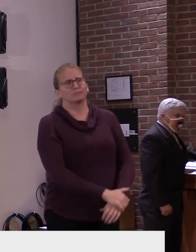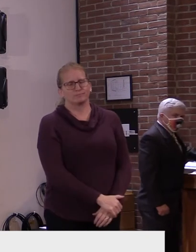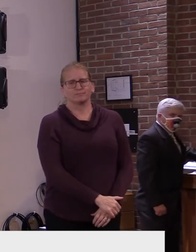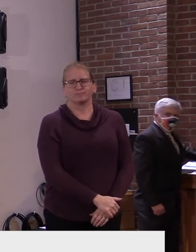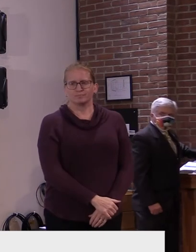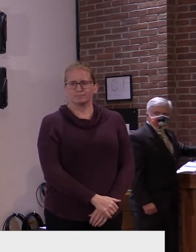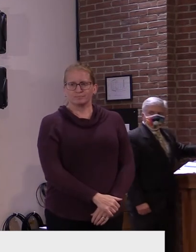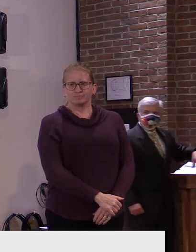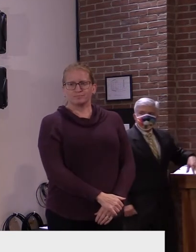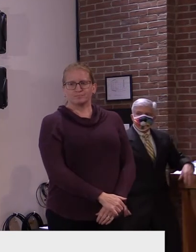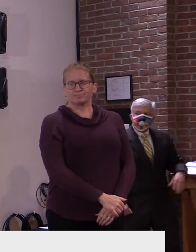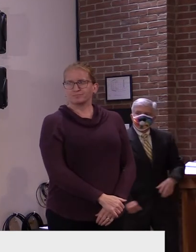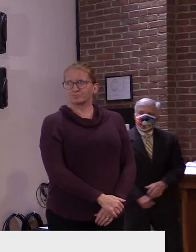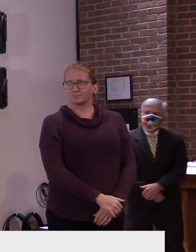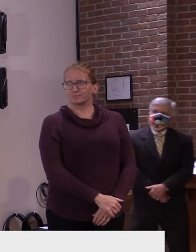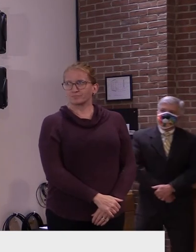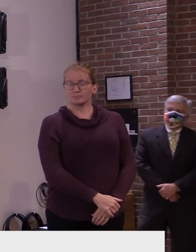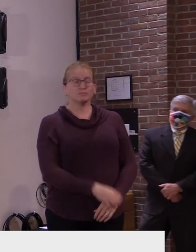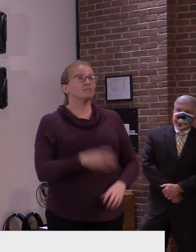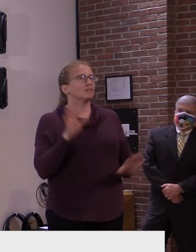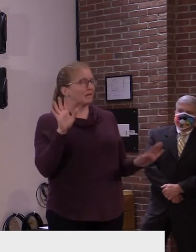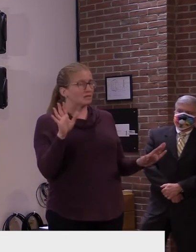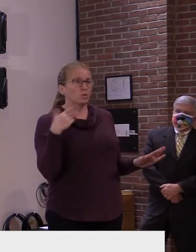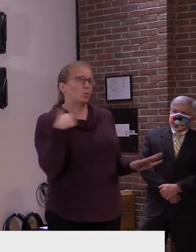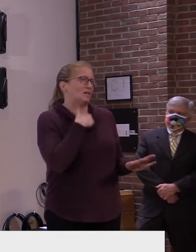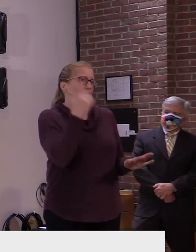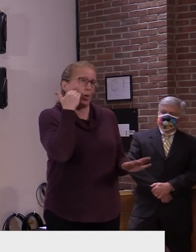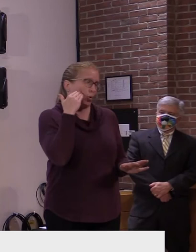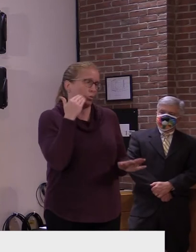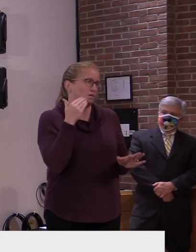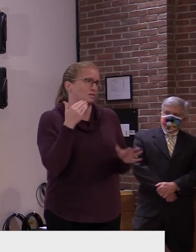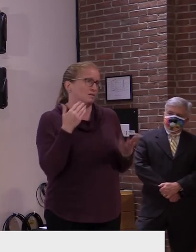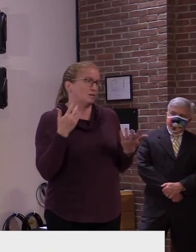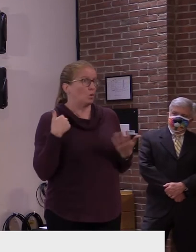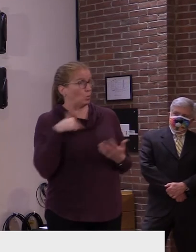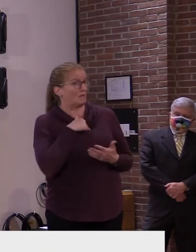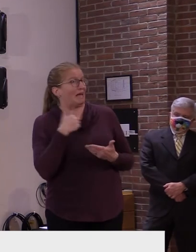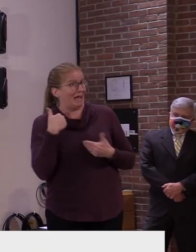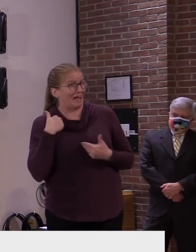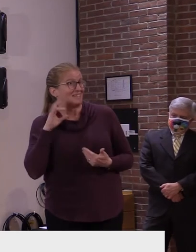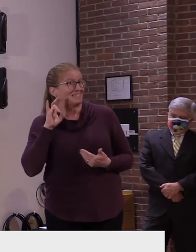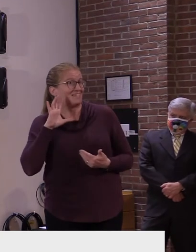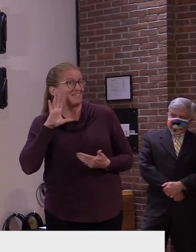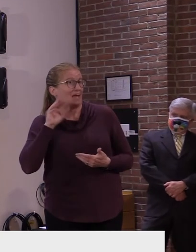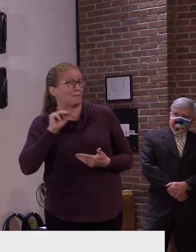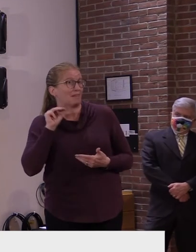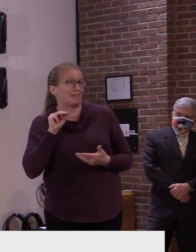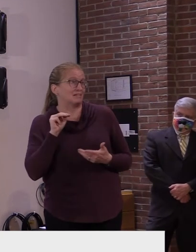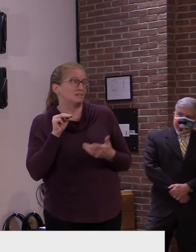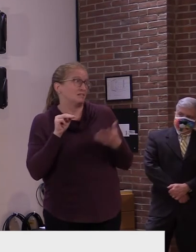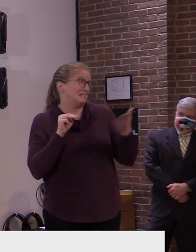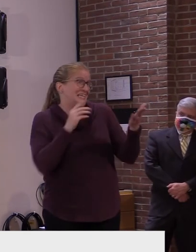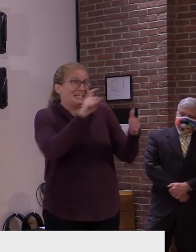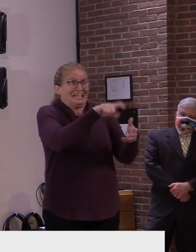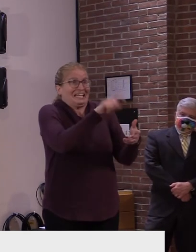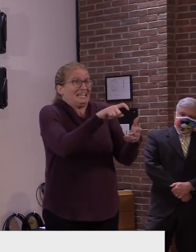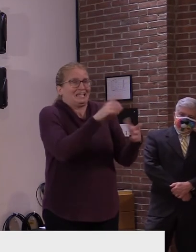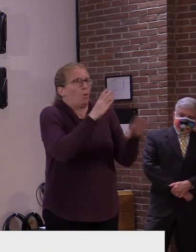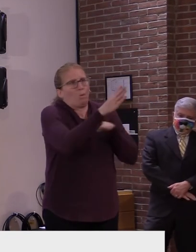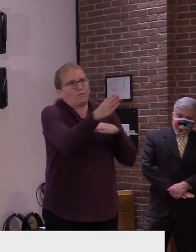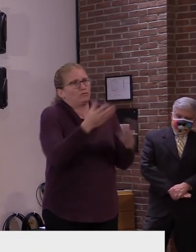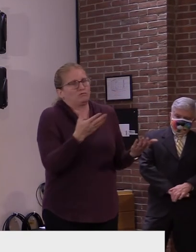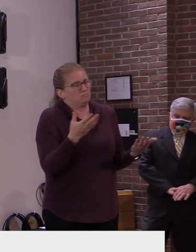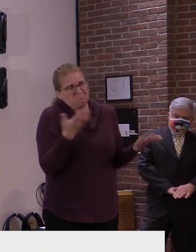yeah as well tim we know the the need is far greater than the 75 million that we're proposing but it's all we have left at this point in time but